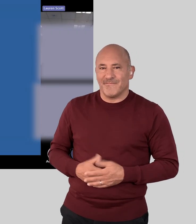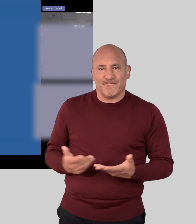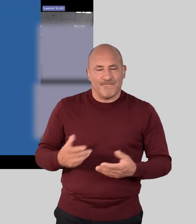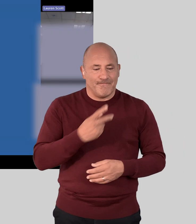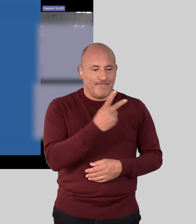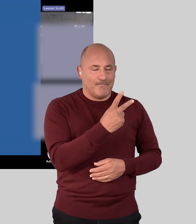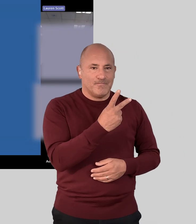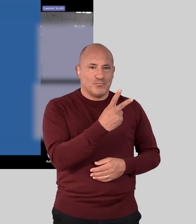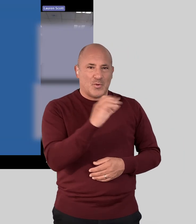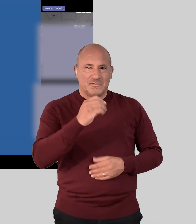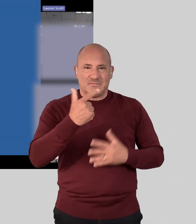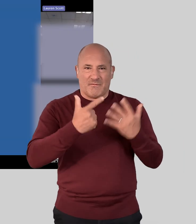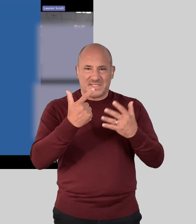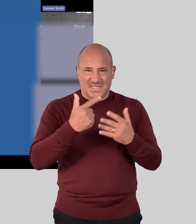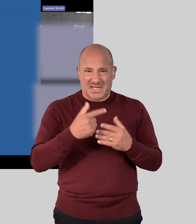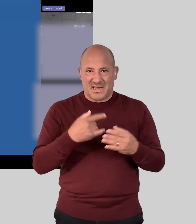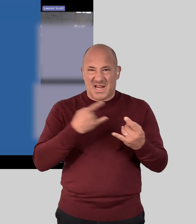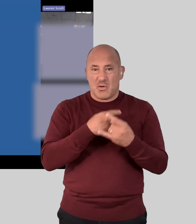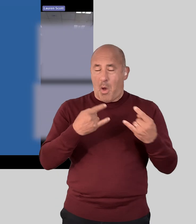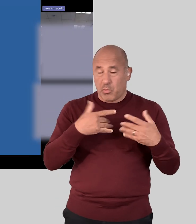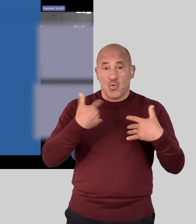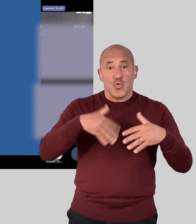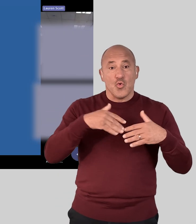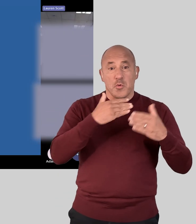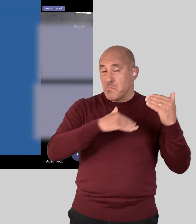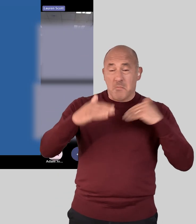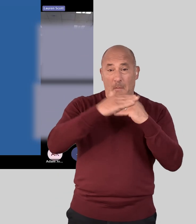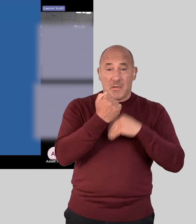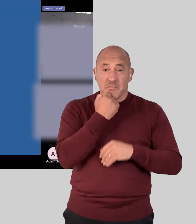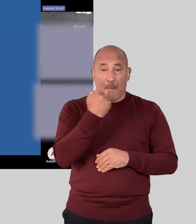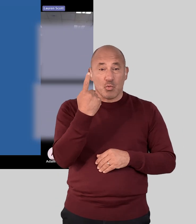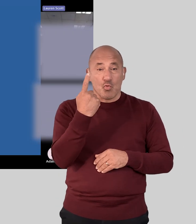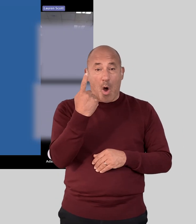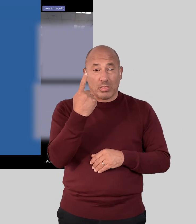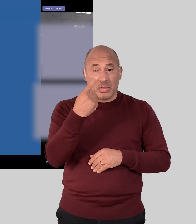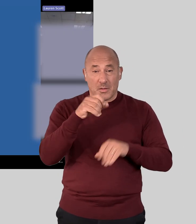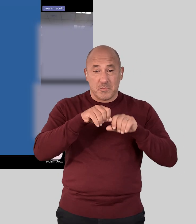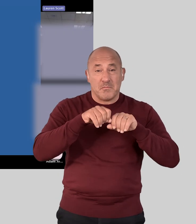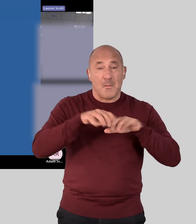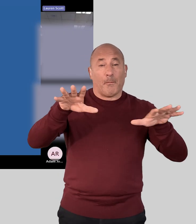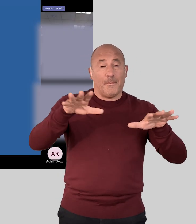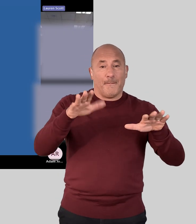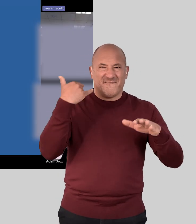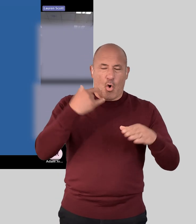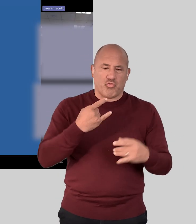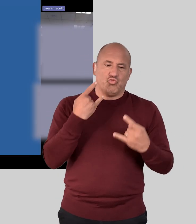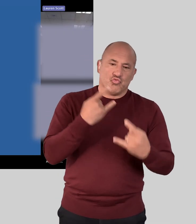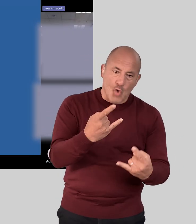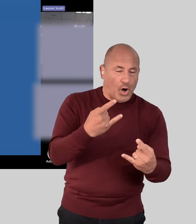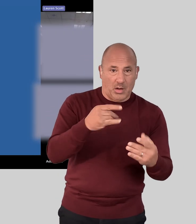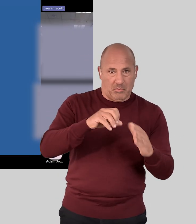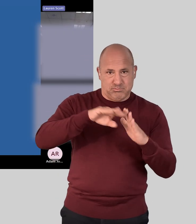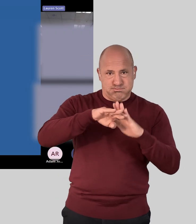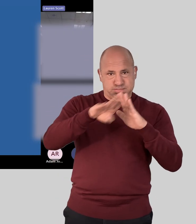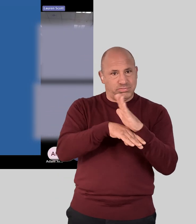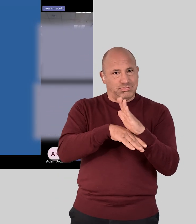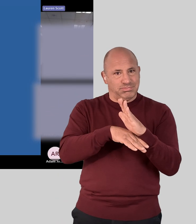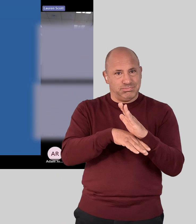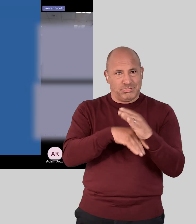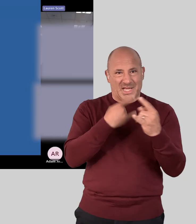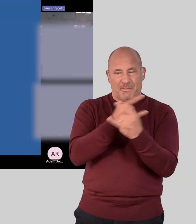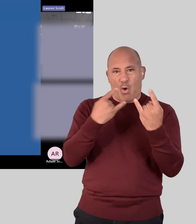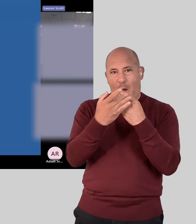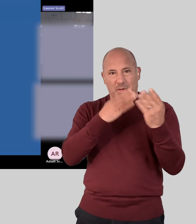In 2017, hip-hop surpassed rock as America's #1 stream genre for the first time